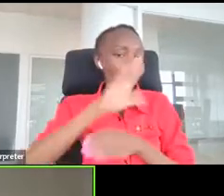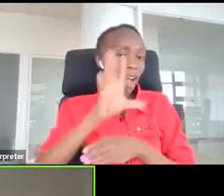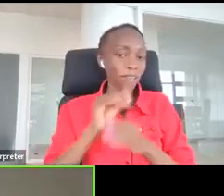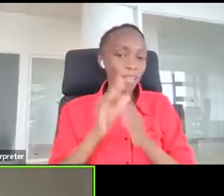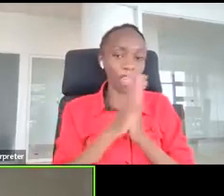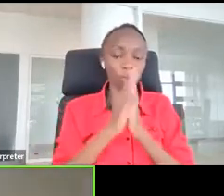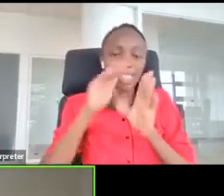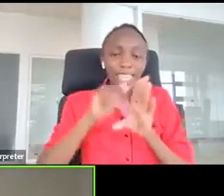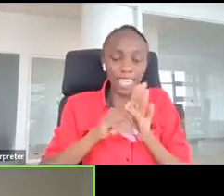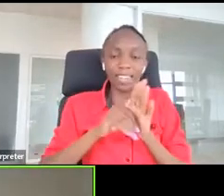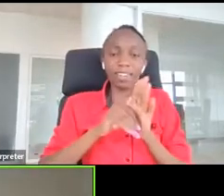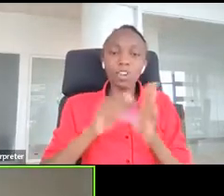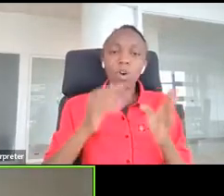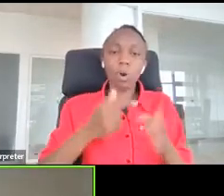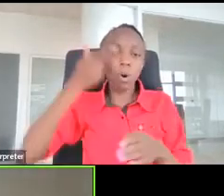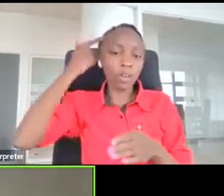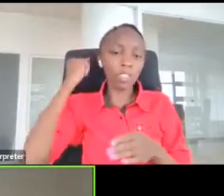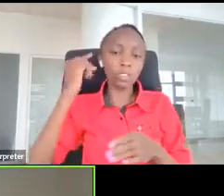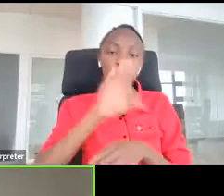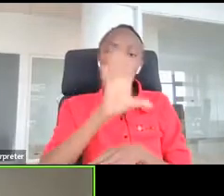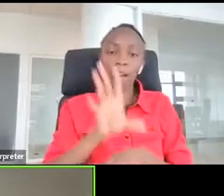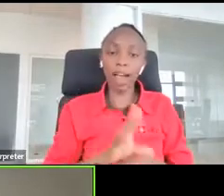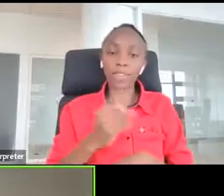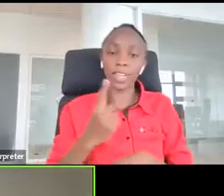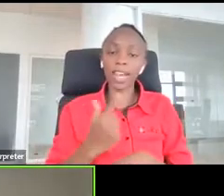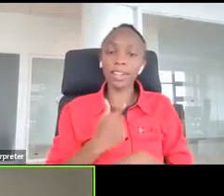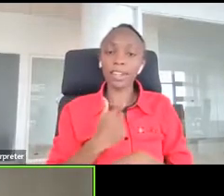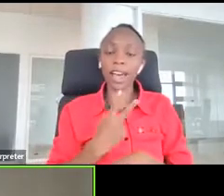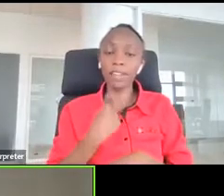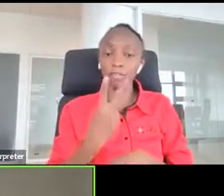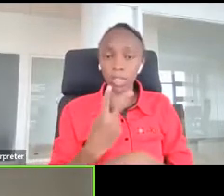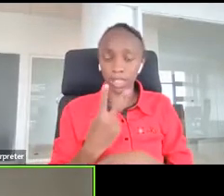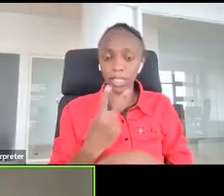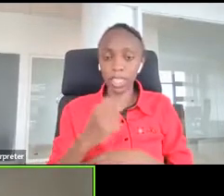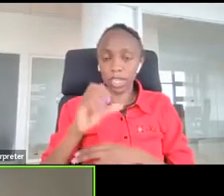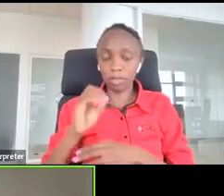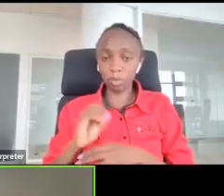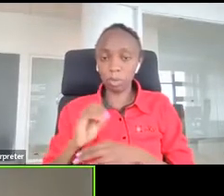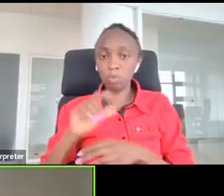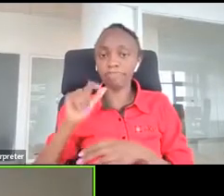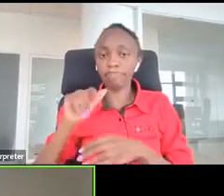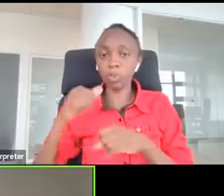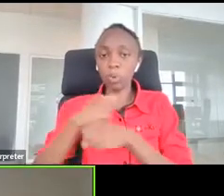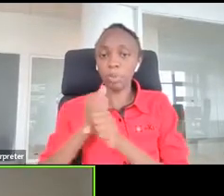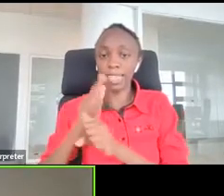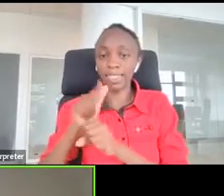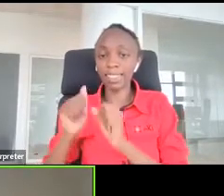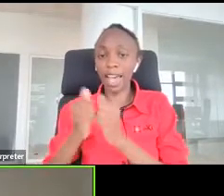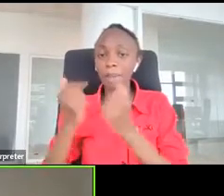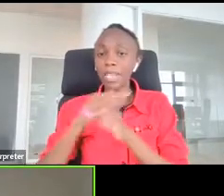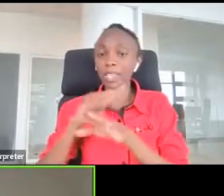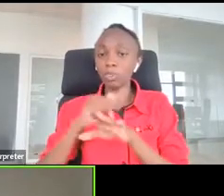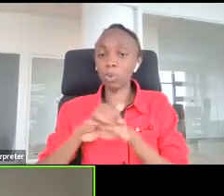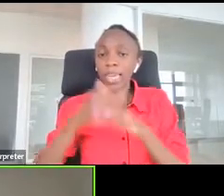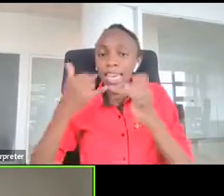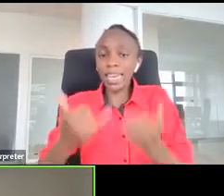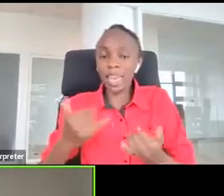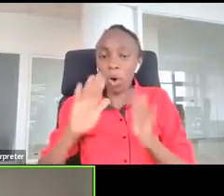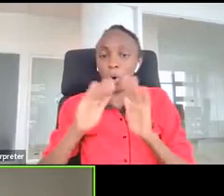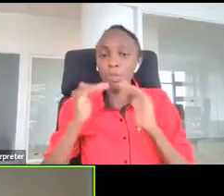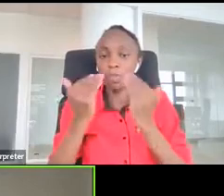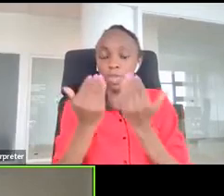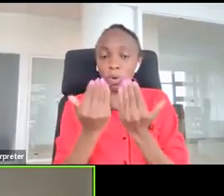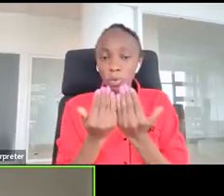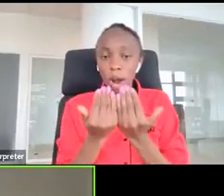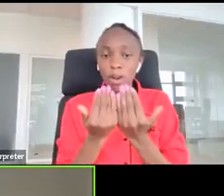voices. And we believe that the time to make this happen is now. There's growing evidence that the world